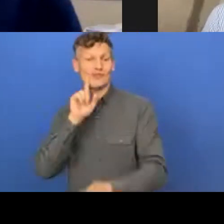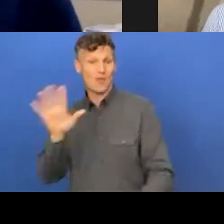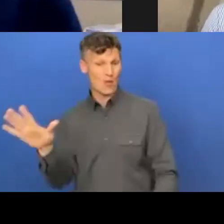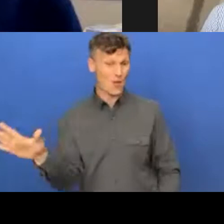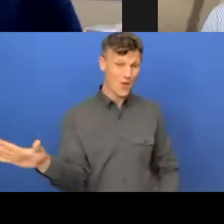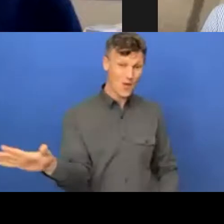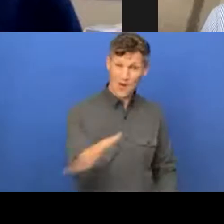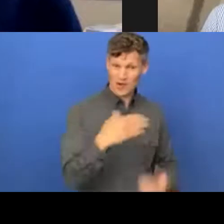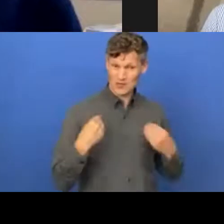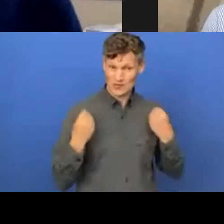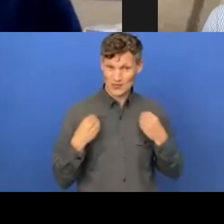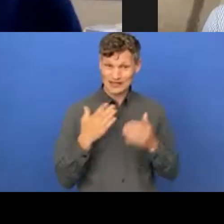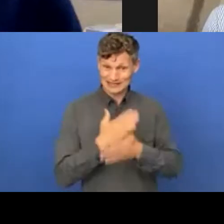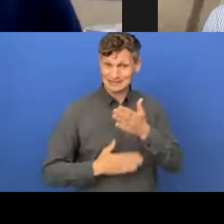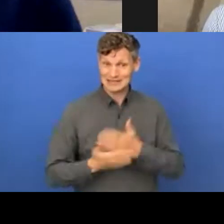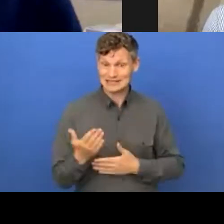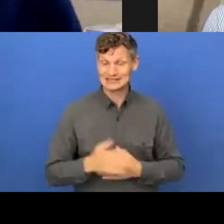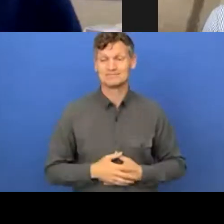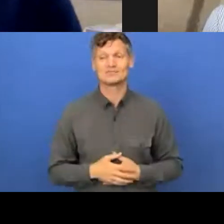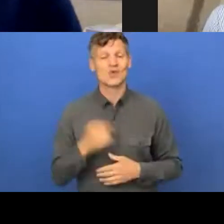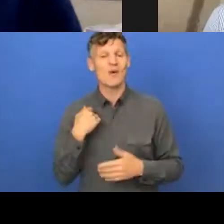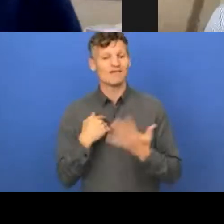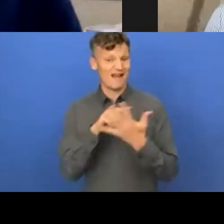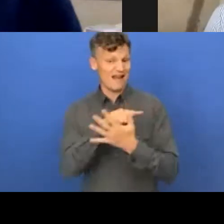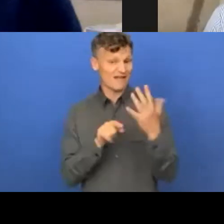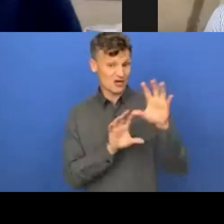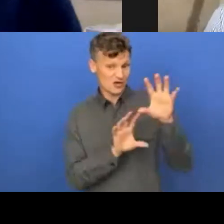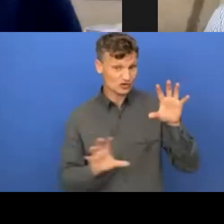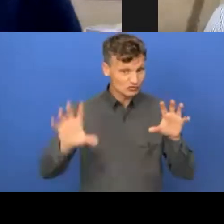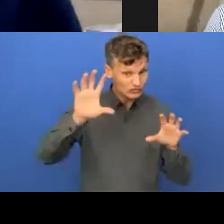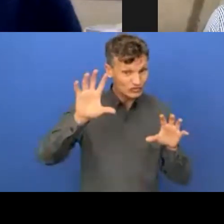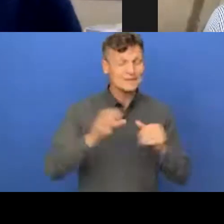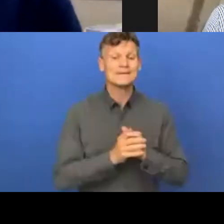instance, for each of the country contexts, the youth with